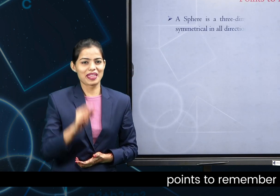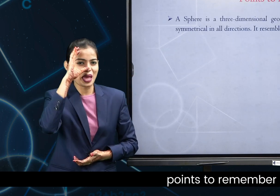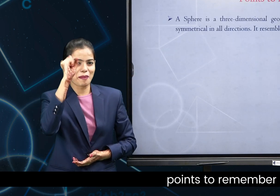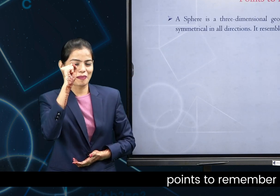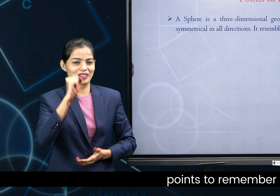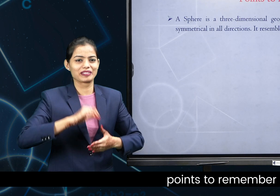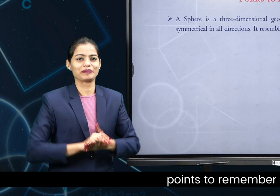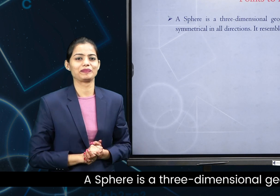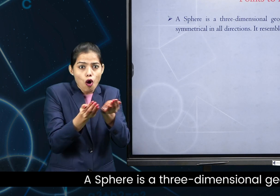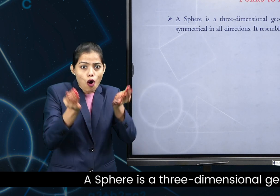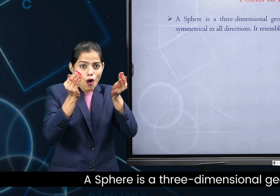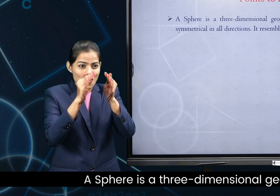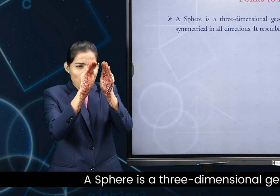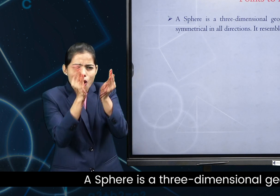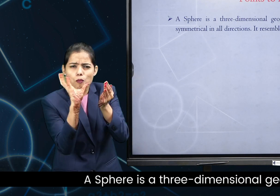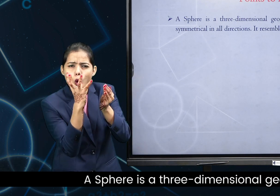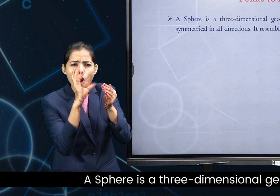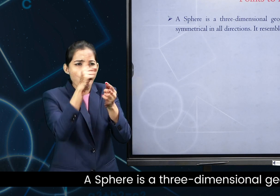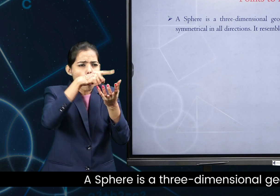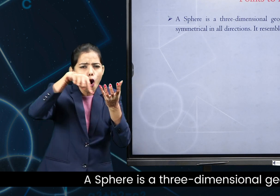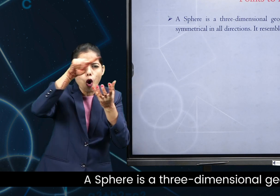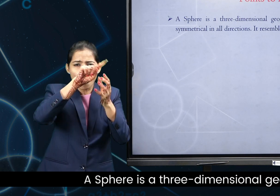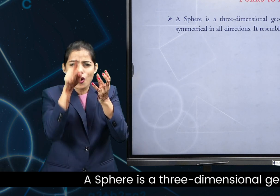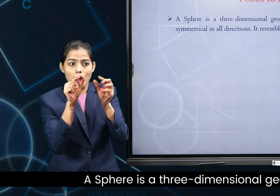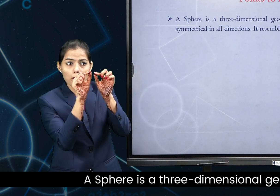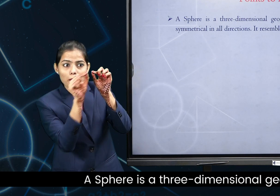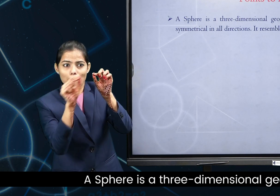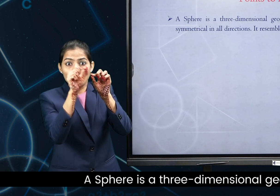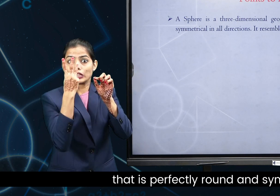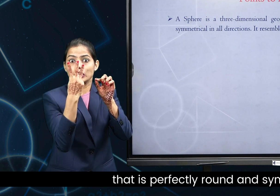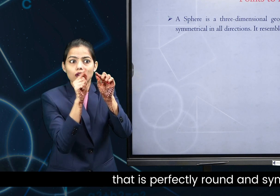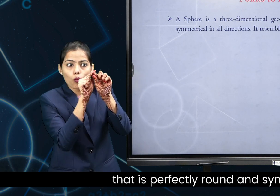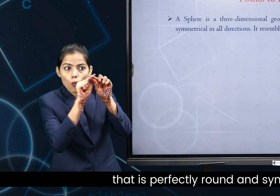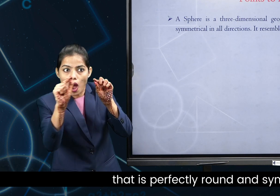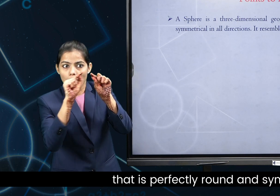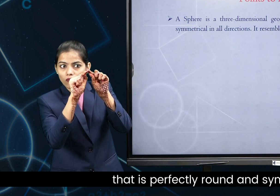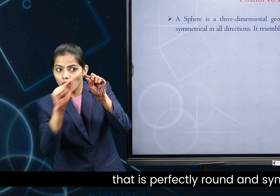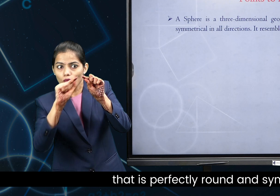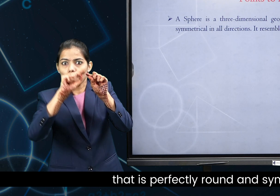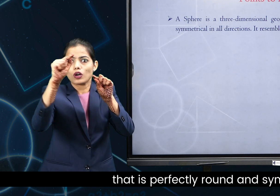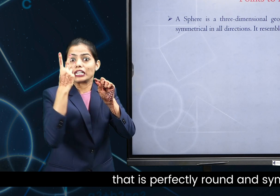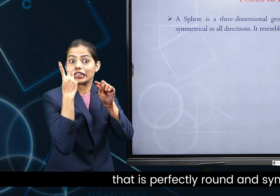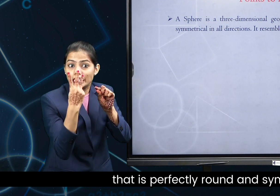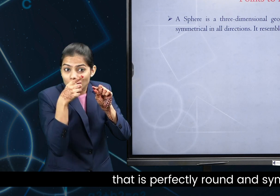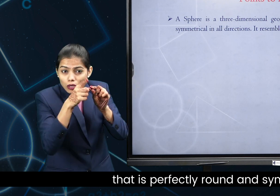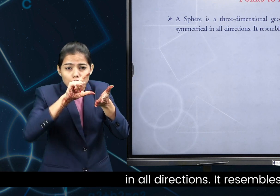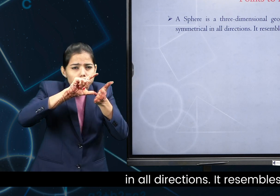Points to remember. A sphere is a three-dimensional geometric shape that is perfectly round and symmetrical in